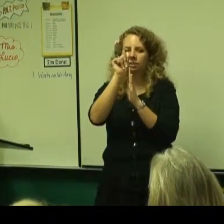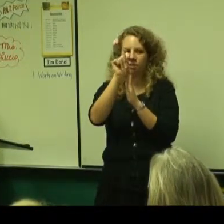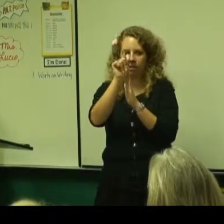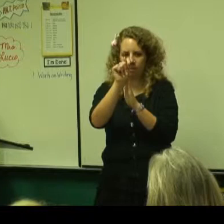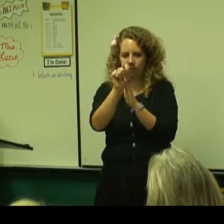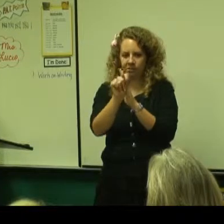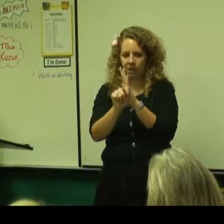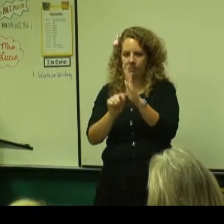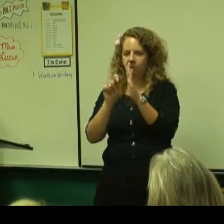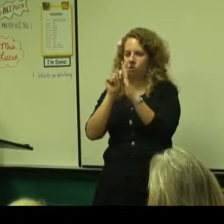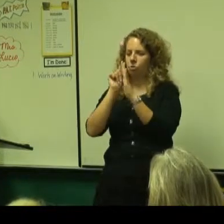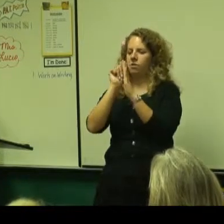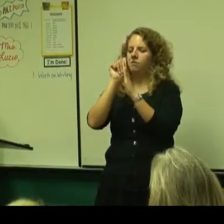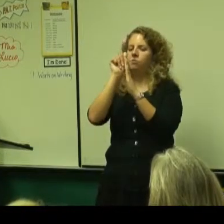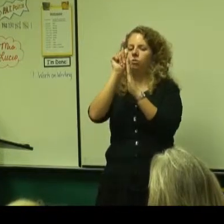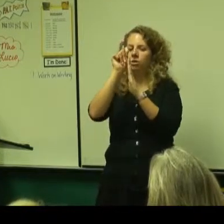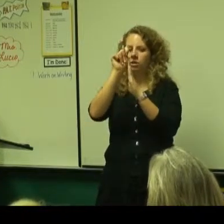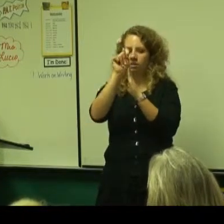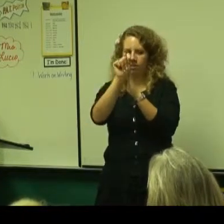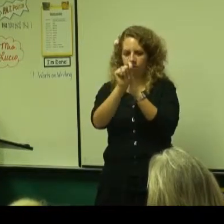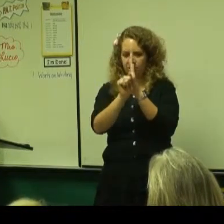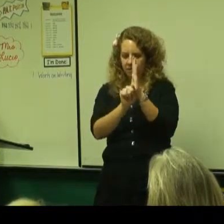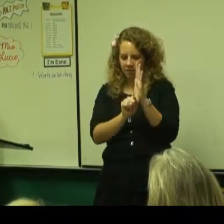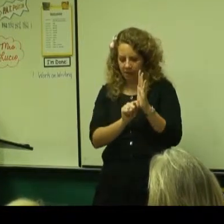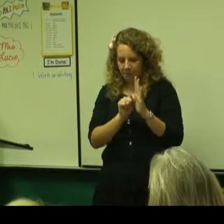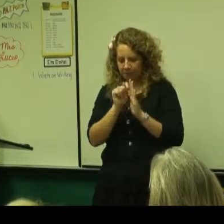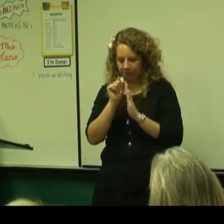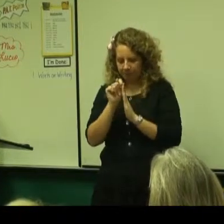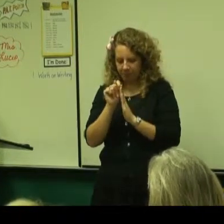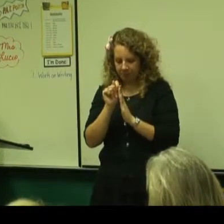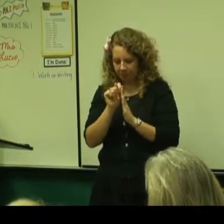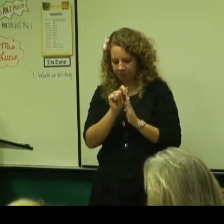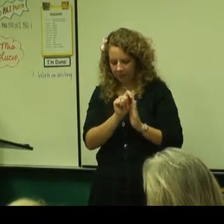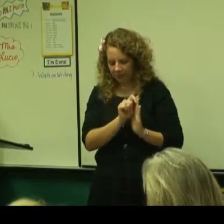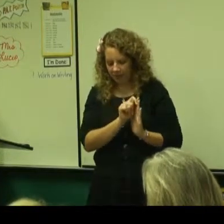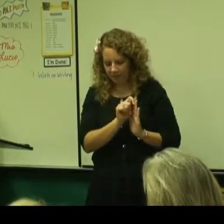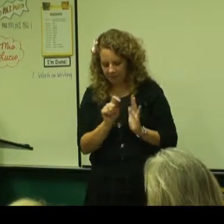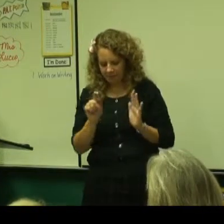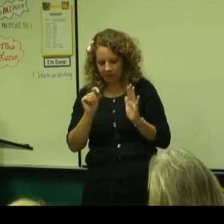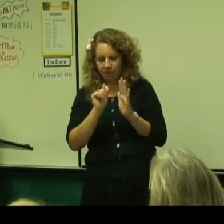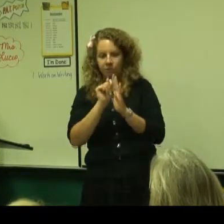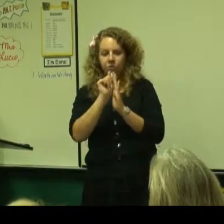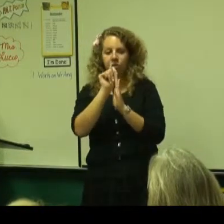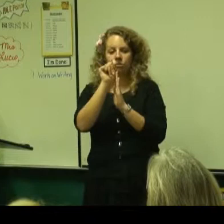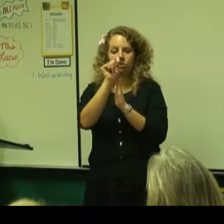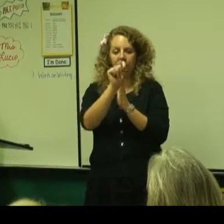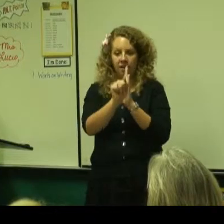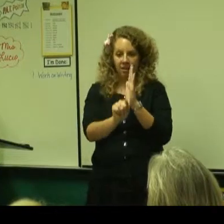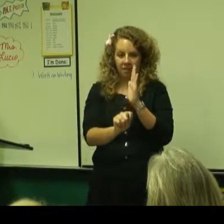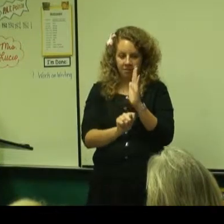the concept of time, and it's going forward. Time. Okay? So time,